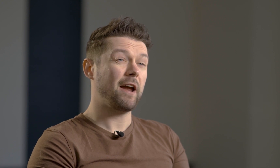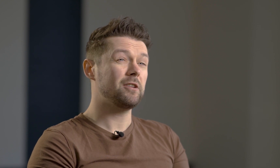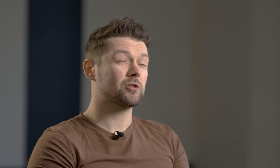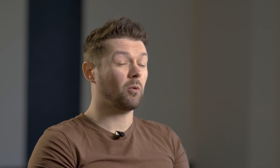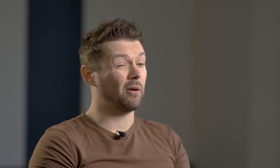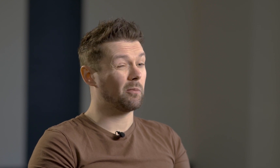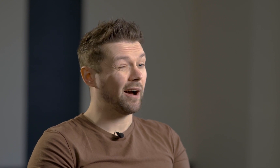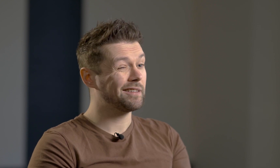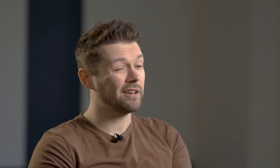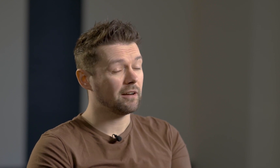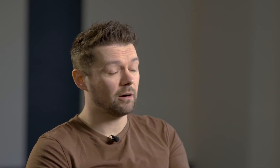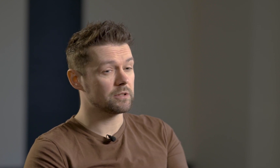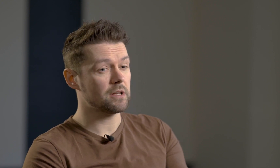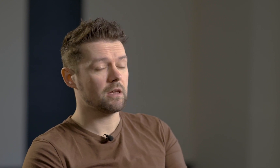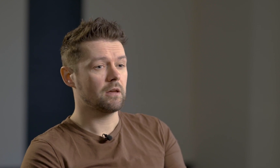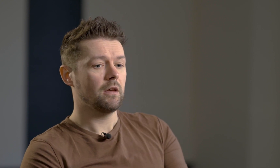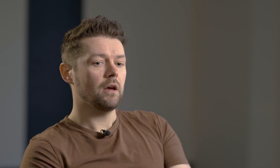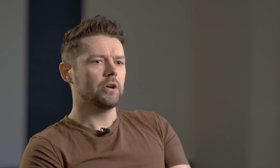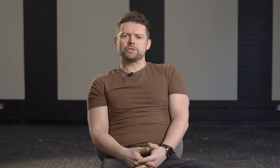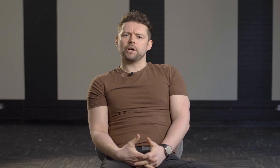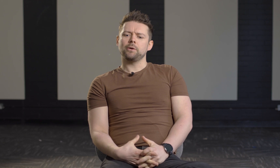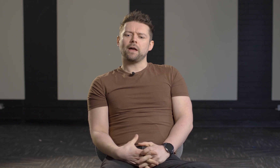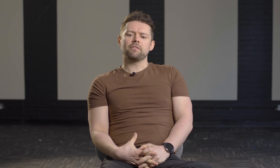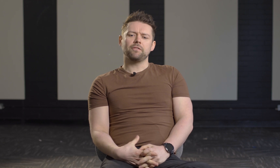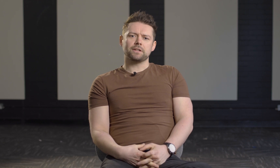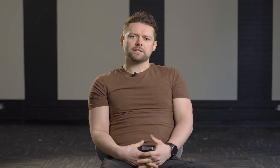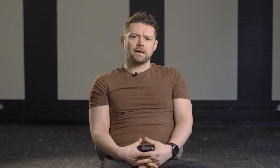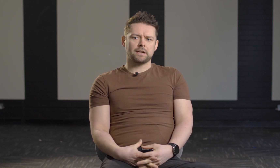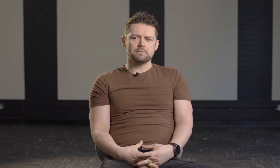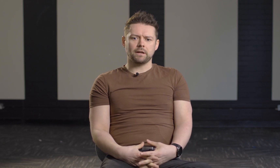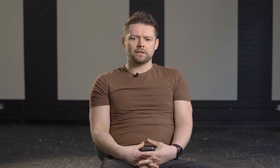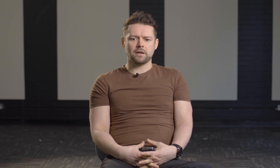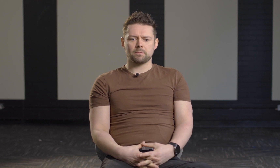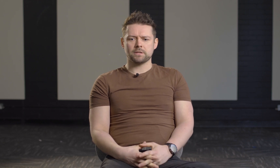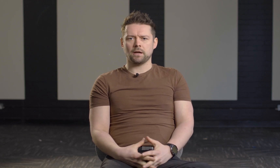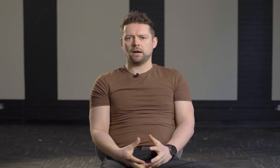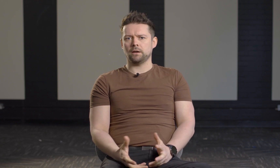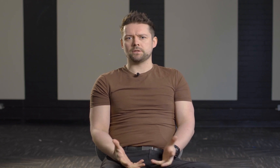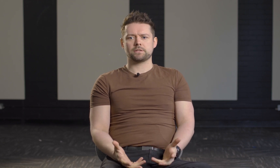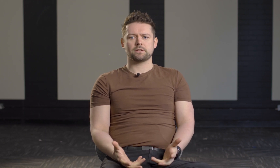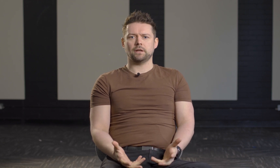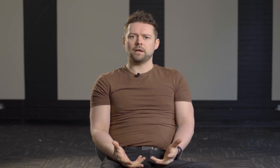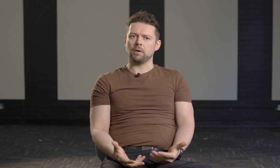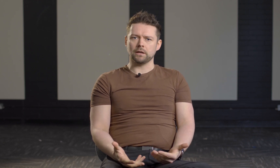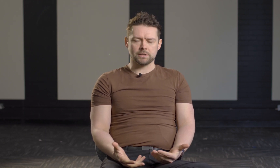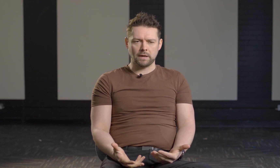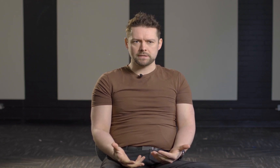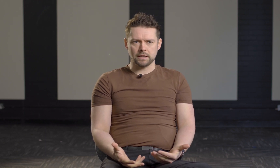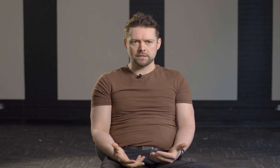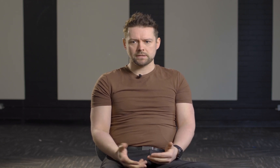range quite widely, I would say. Certainly when I first started being an interpreter, I was in my early 20s.